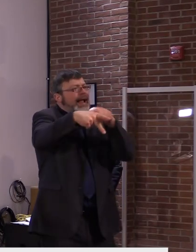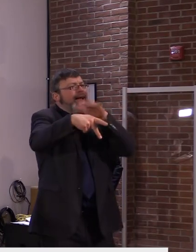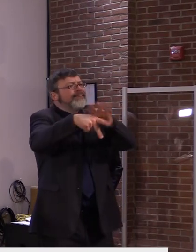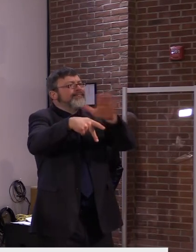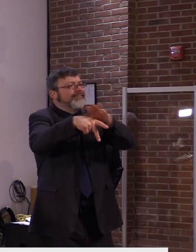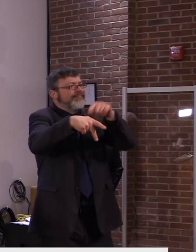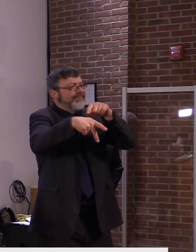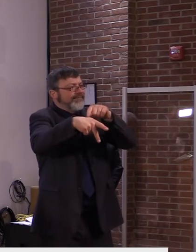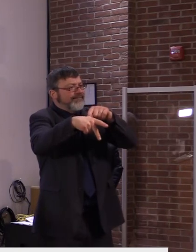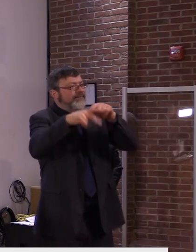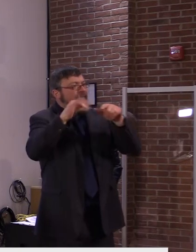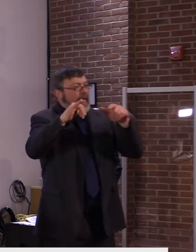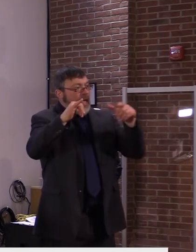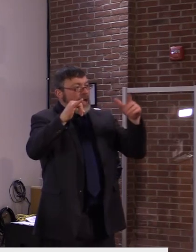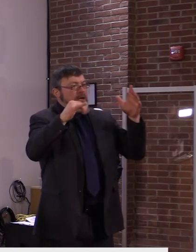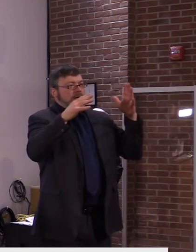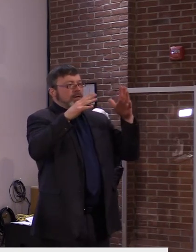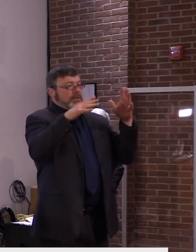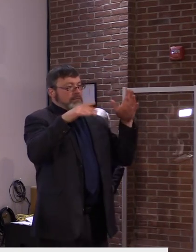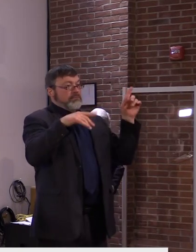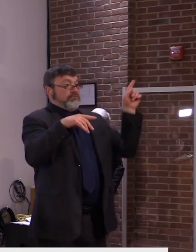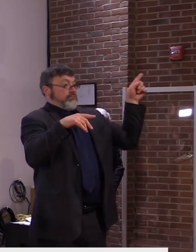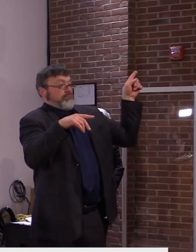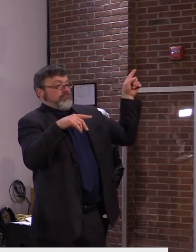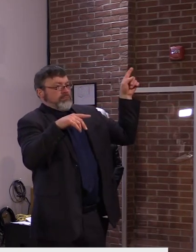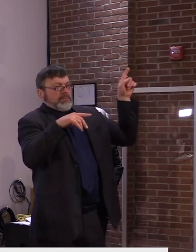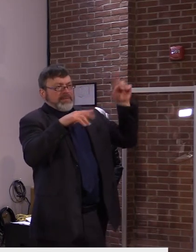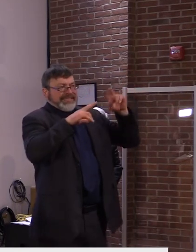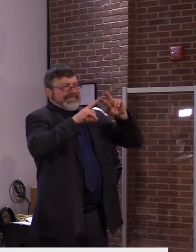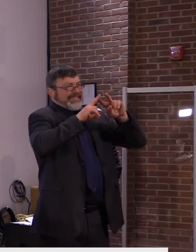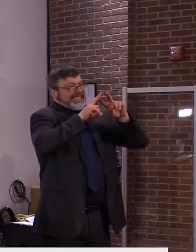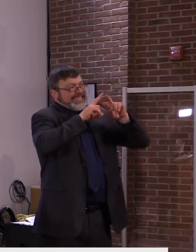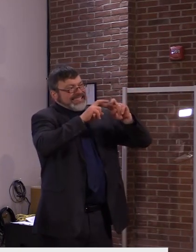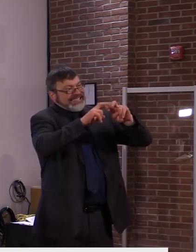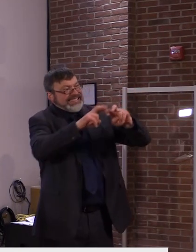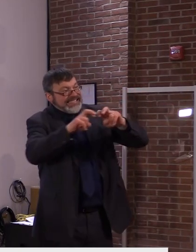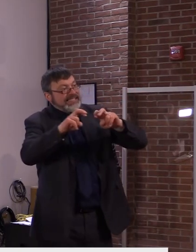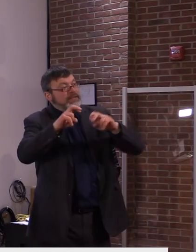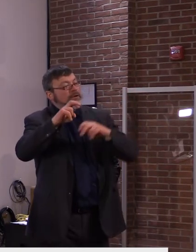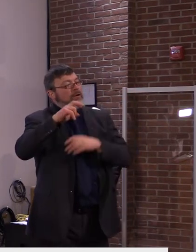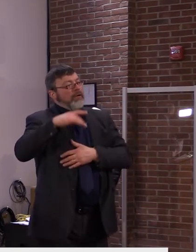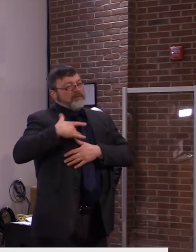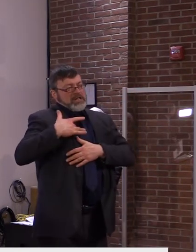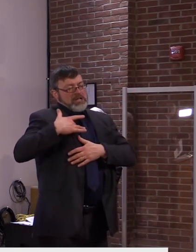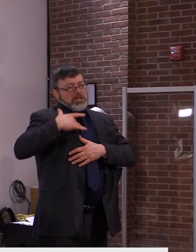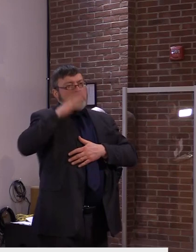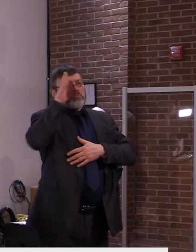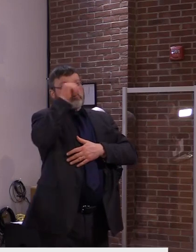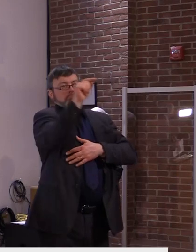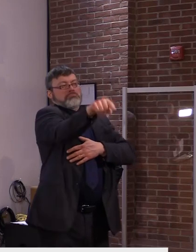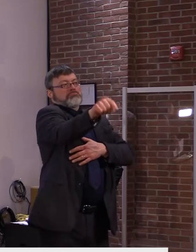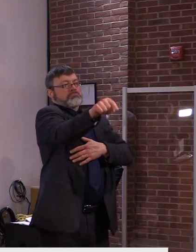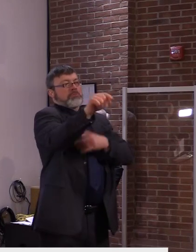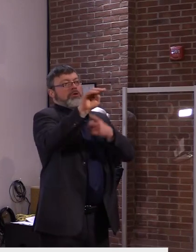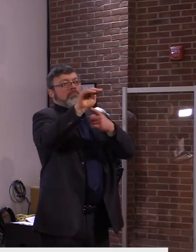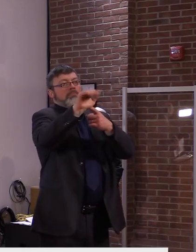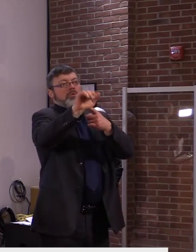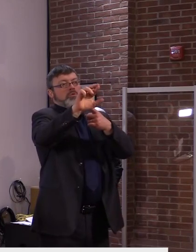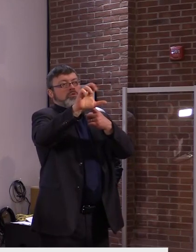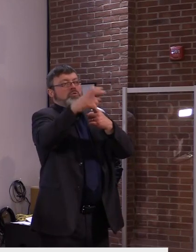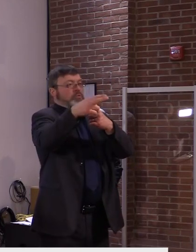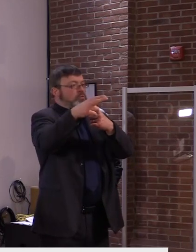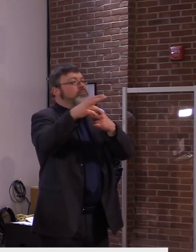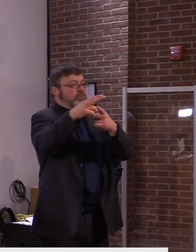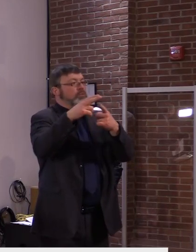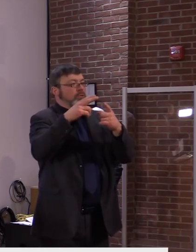and have even told the population that by March we expect one of the mutants, the variant strains, the UK